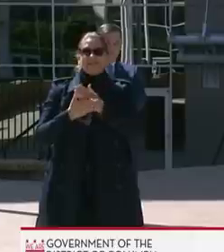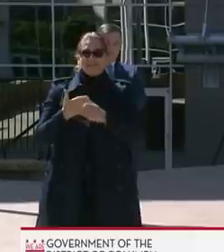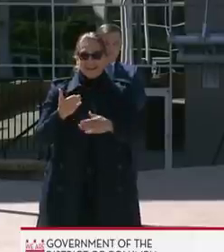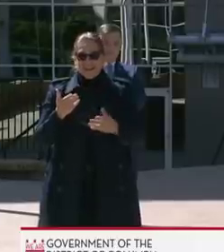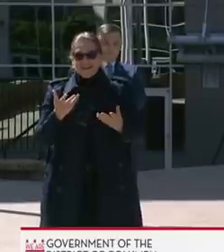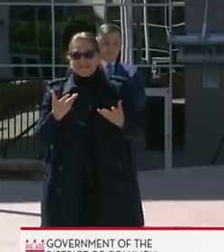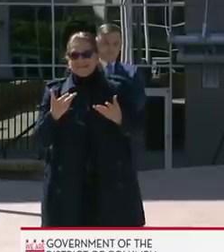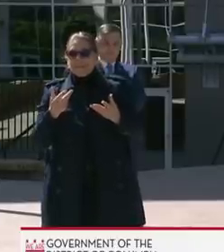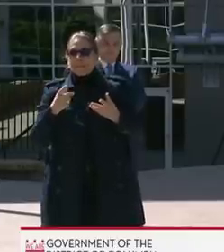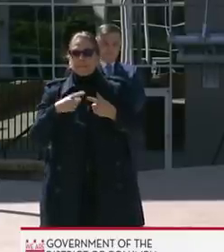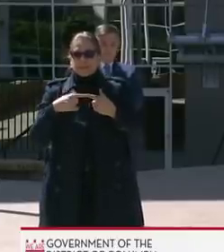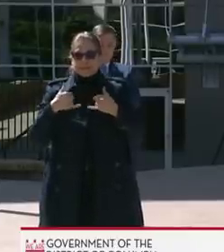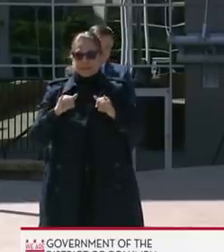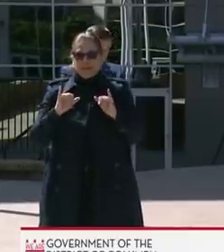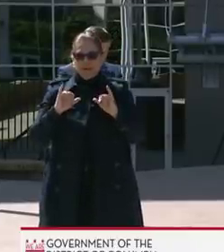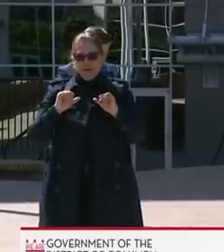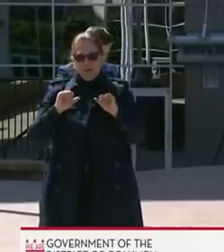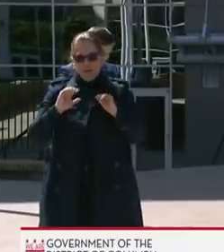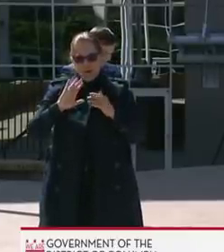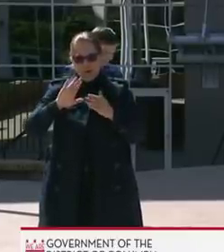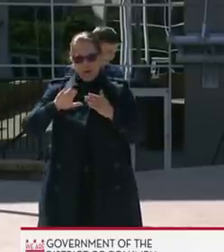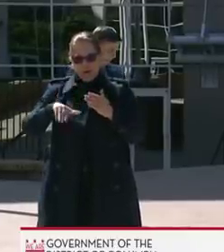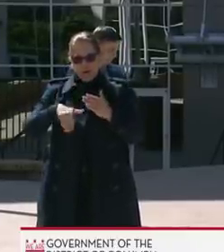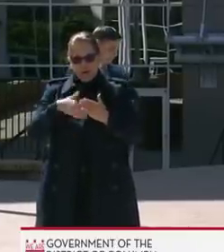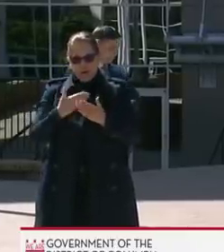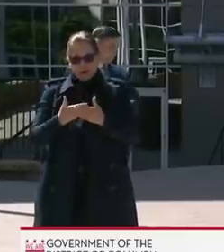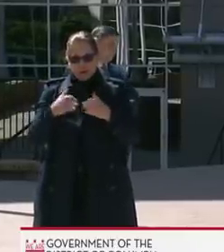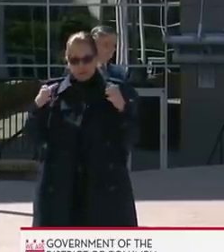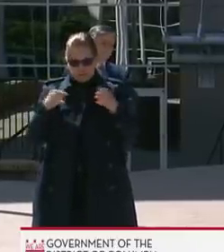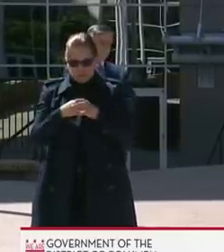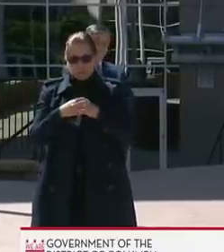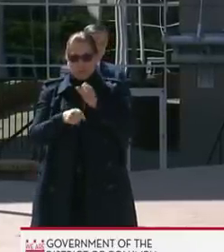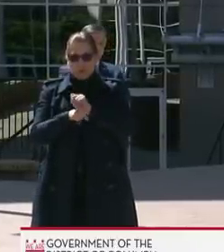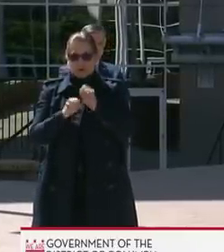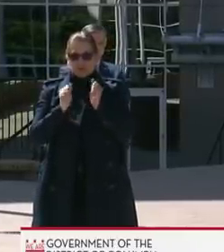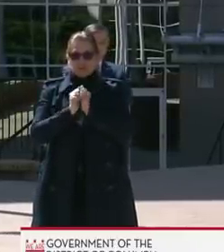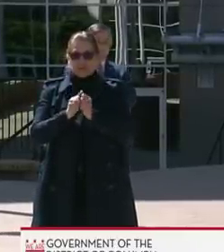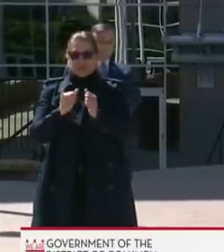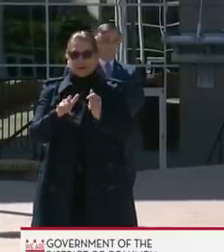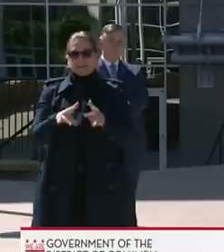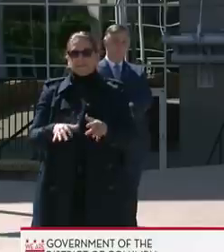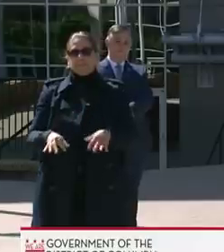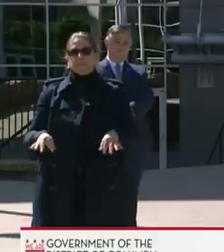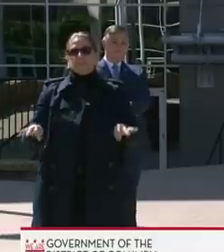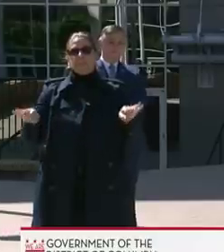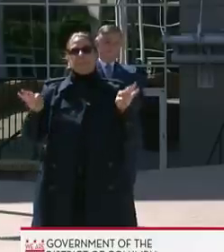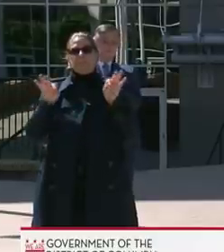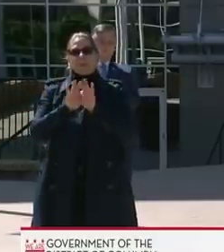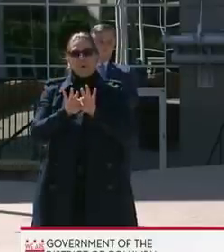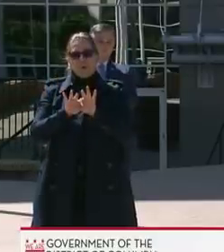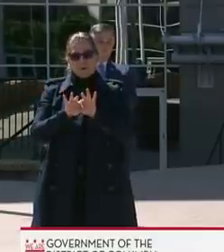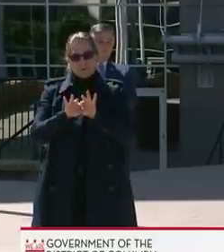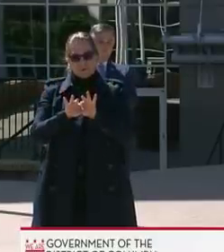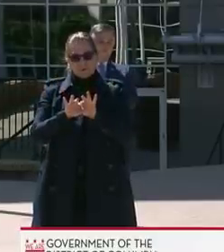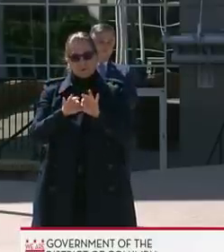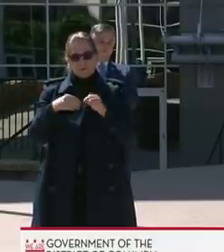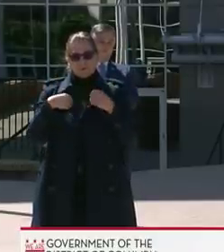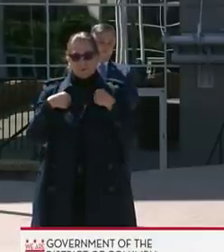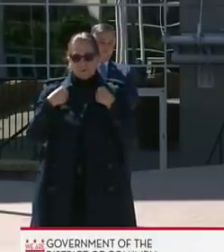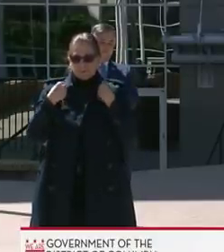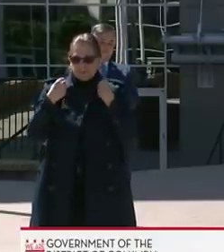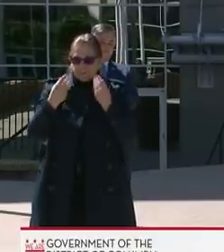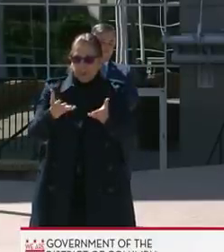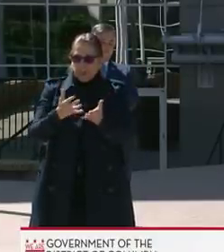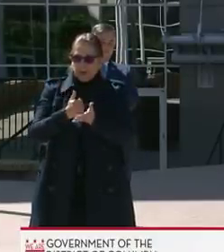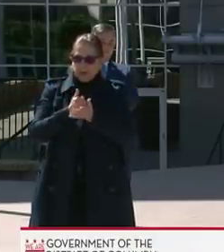all standing together because I think that's what the most important message here is, that where we can provide help to residents, we're going to do